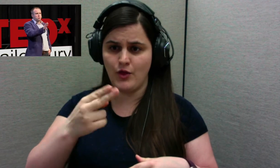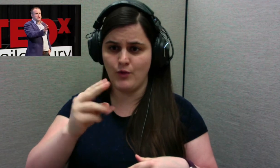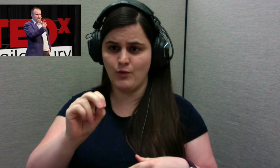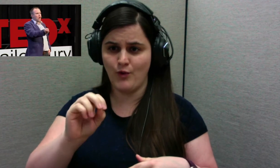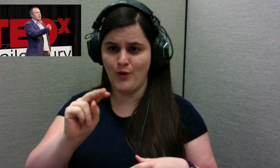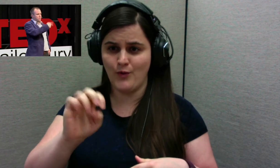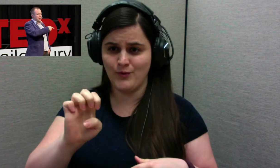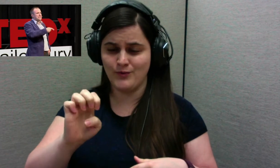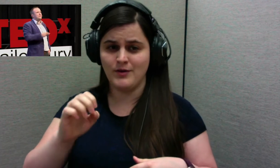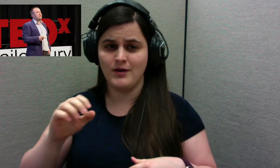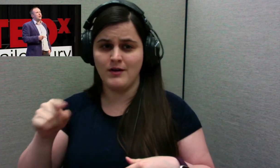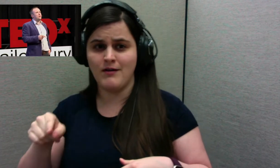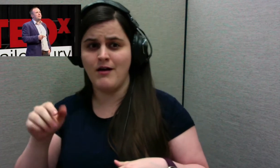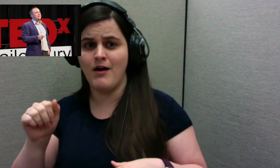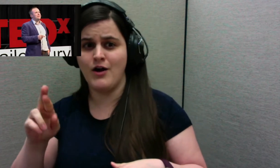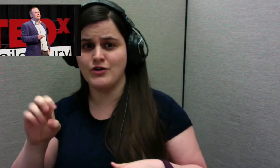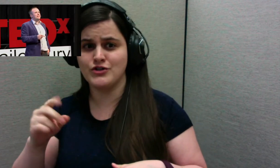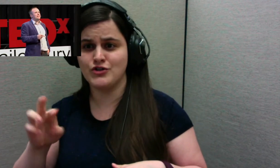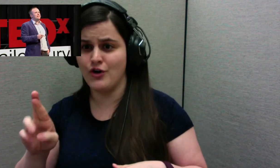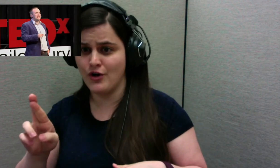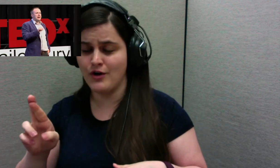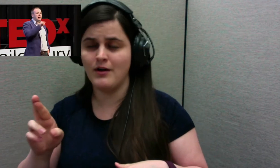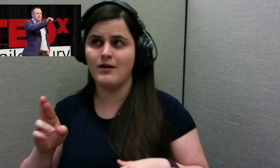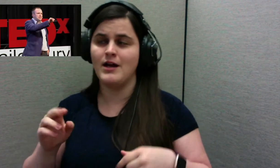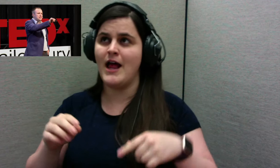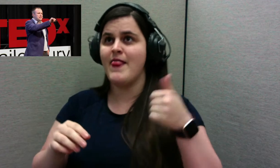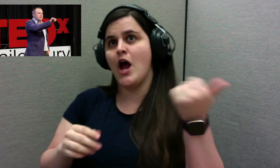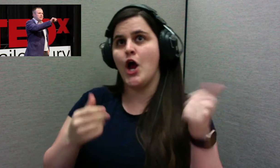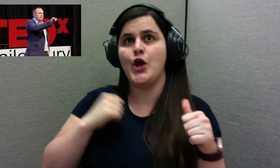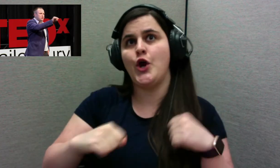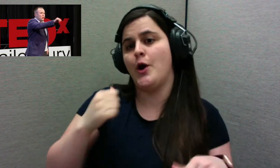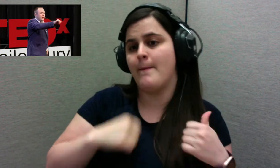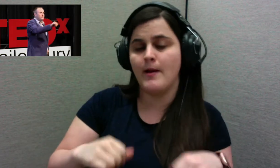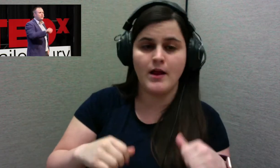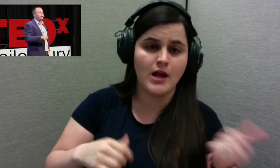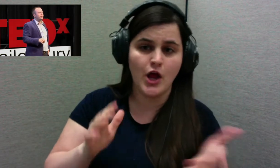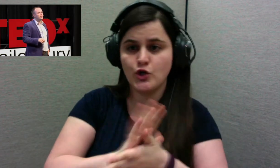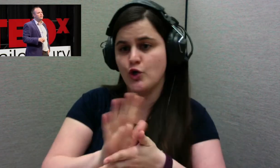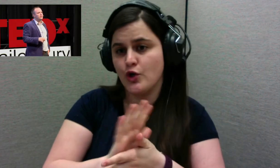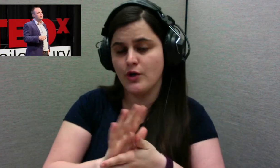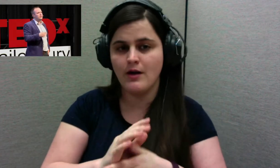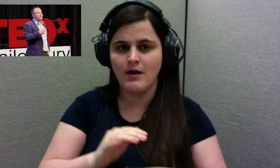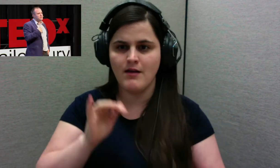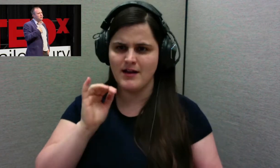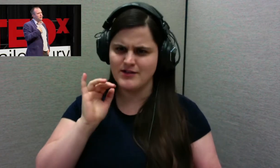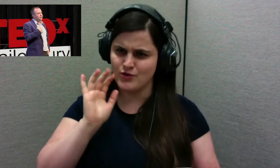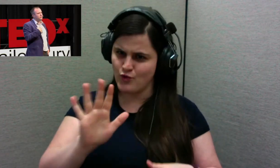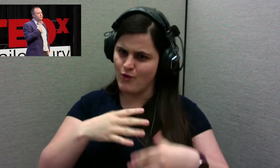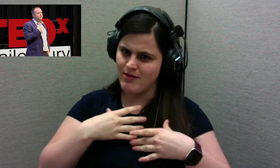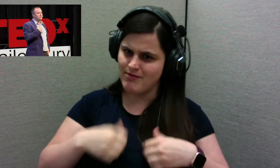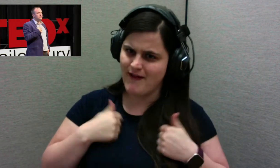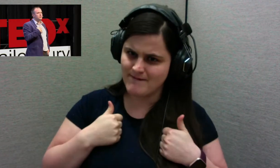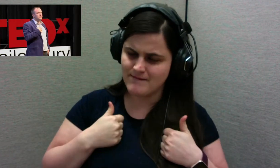that one with that guy in from that TV show, and is your life, and it's my